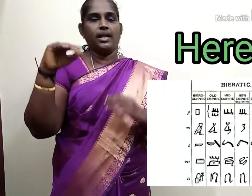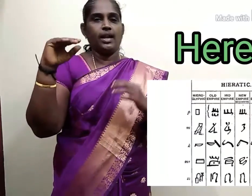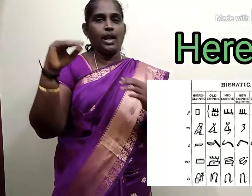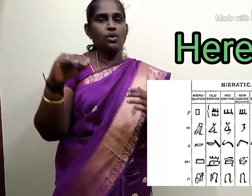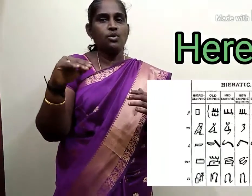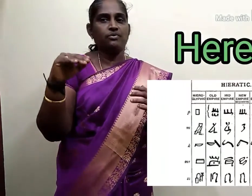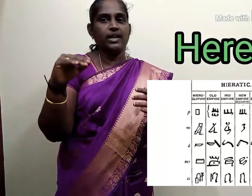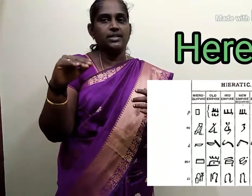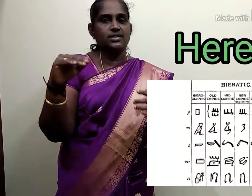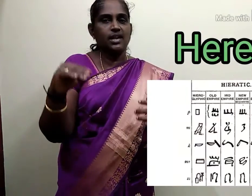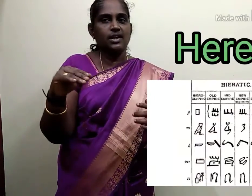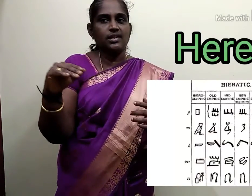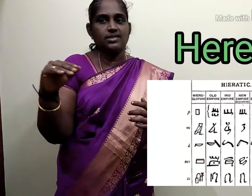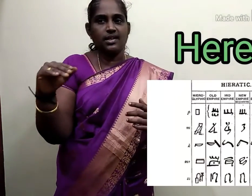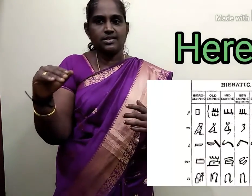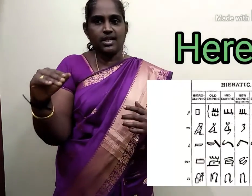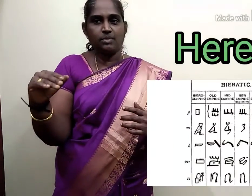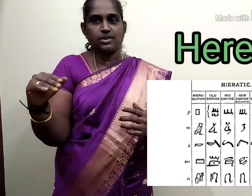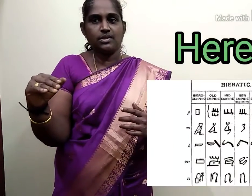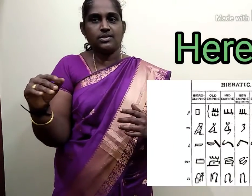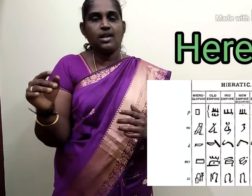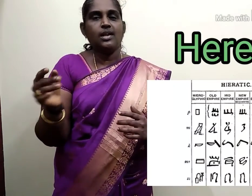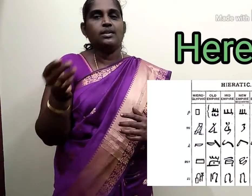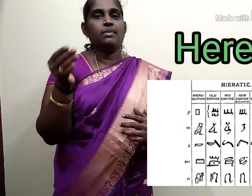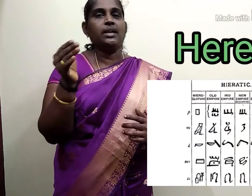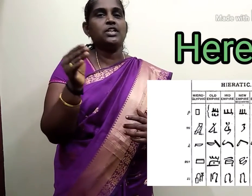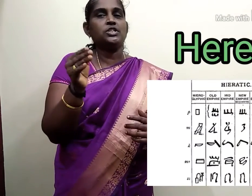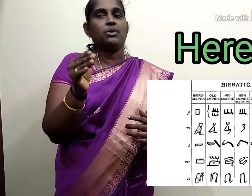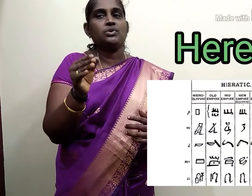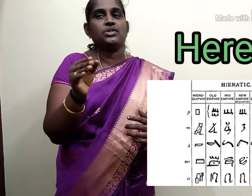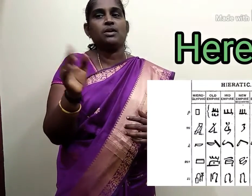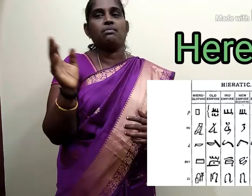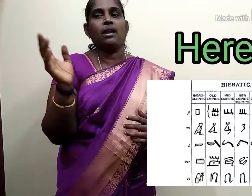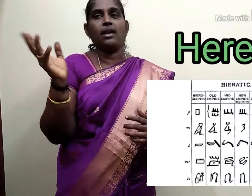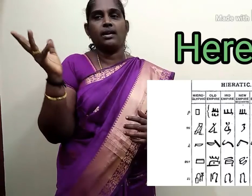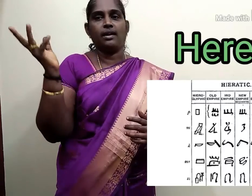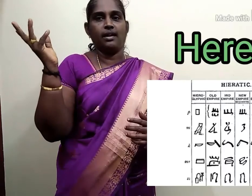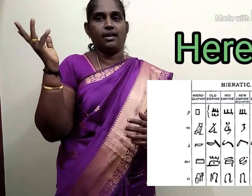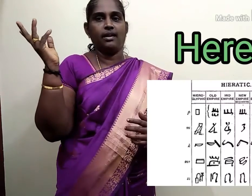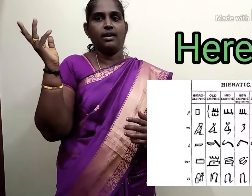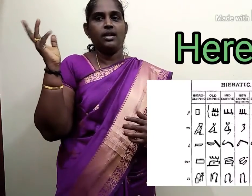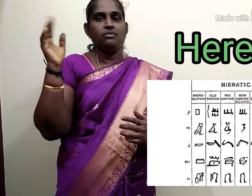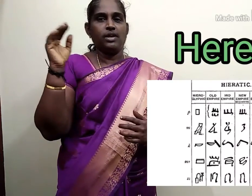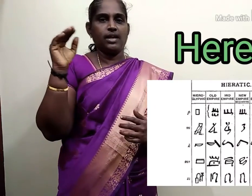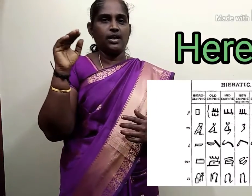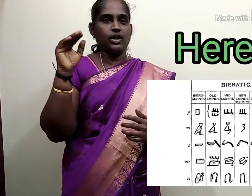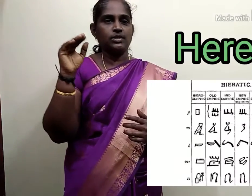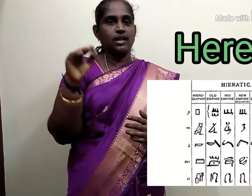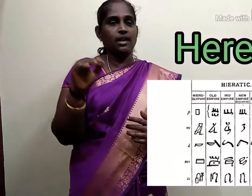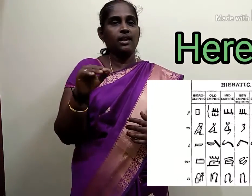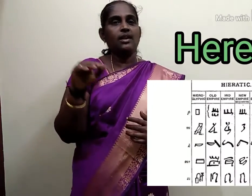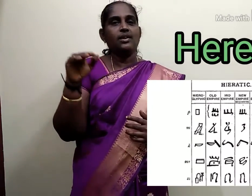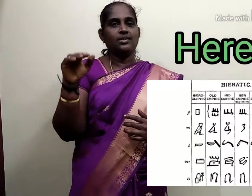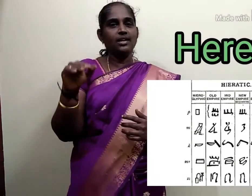And now we can see these inscriptions in the British Museum, London. We can see